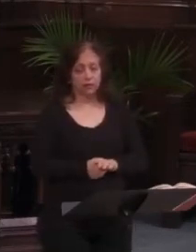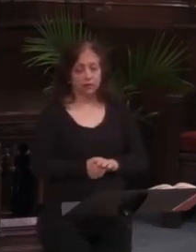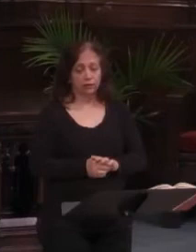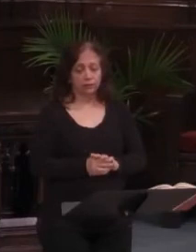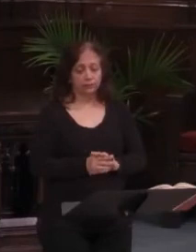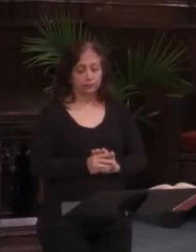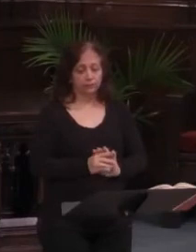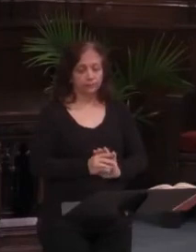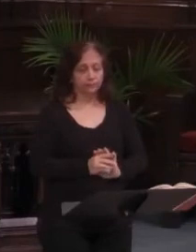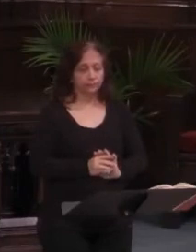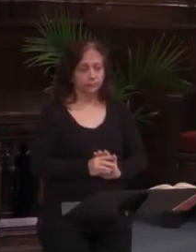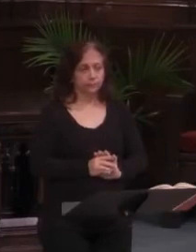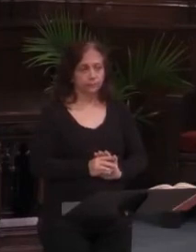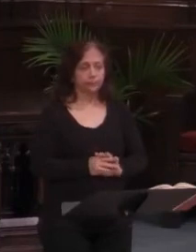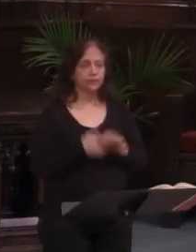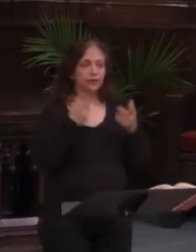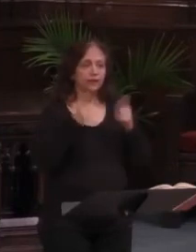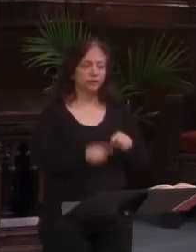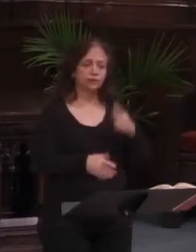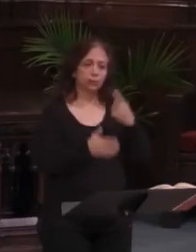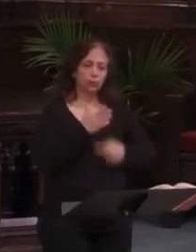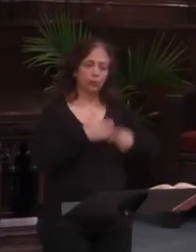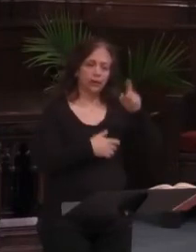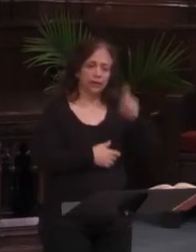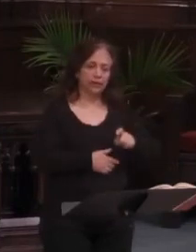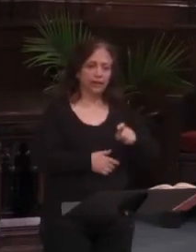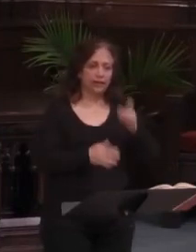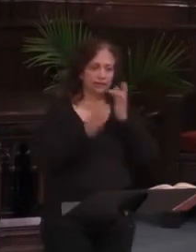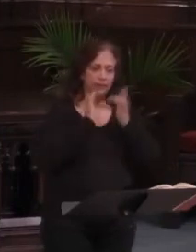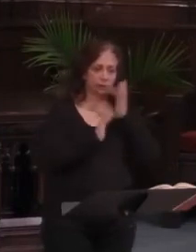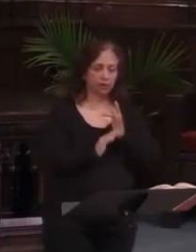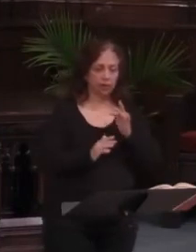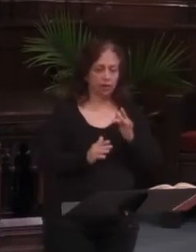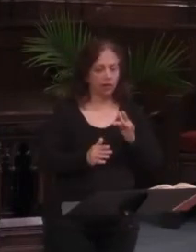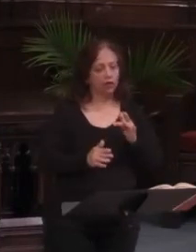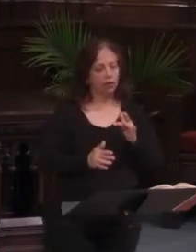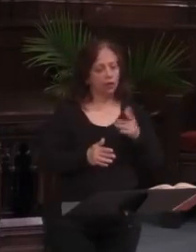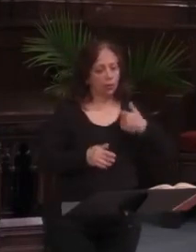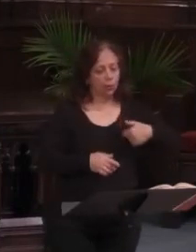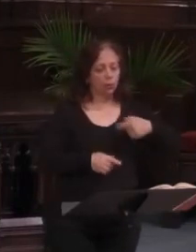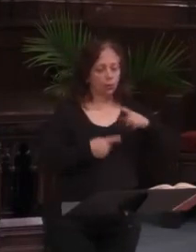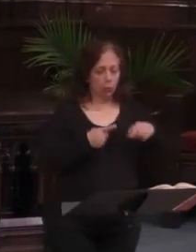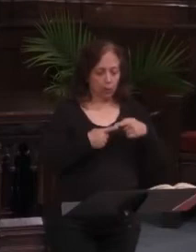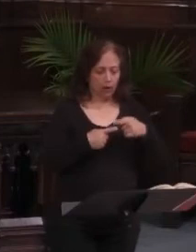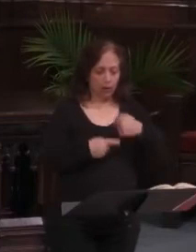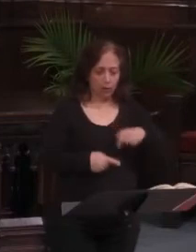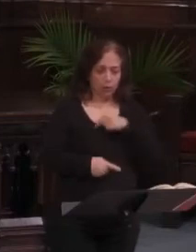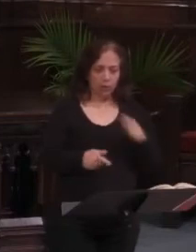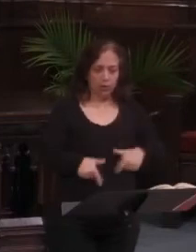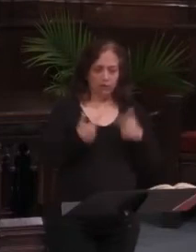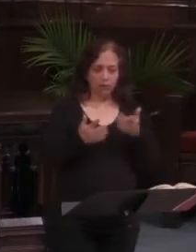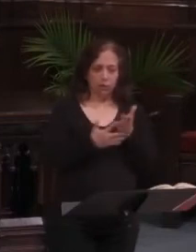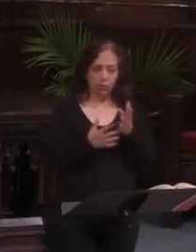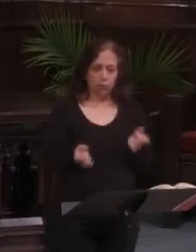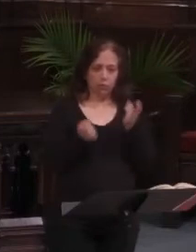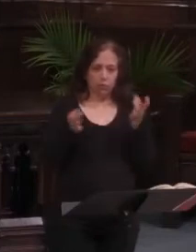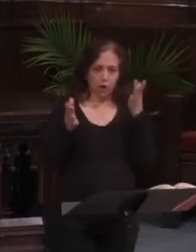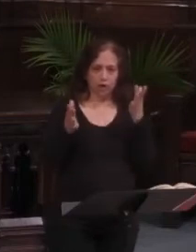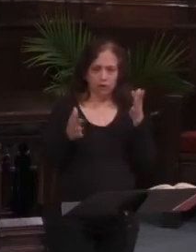So this is what we need desperately when we are on that Emmaus road, when we are living in crisis. We